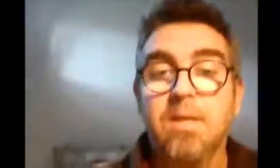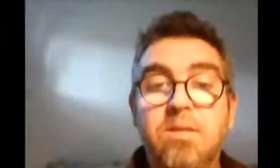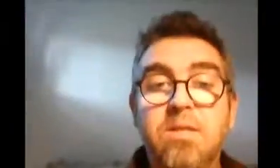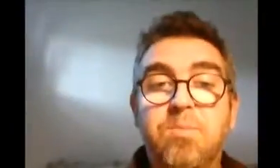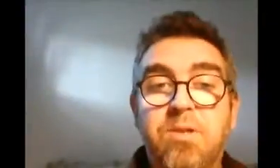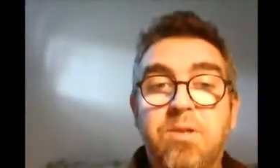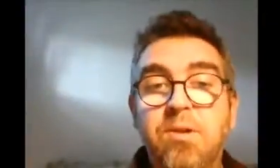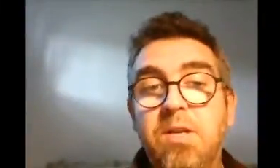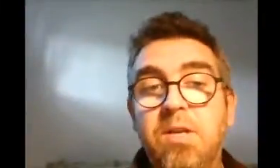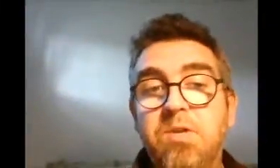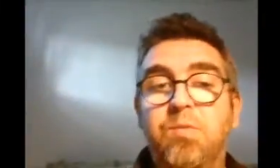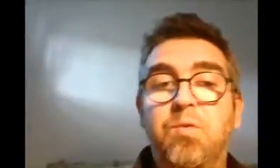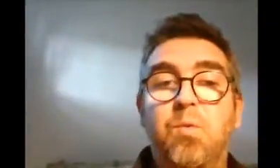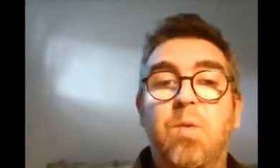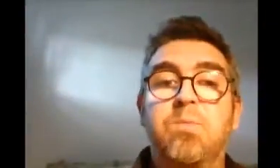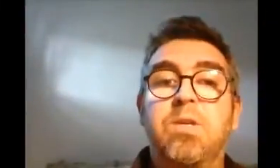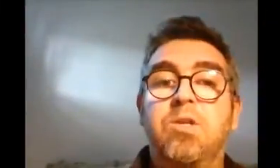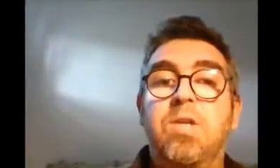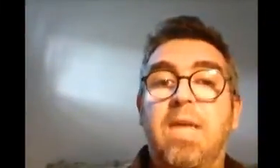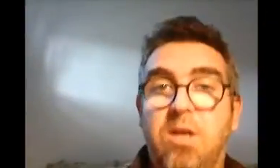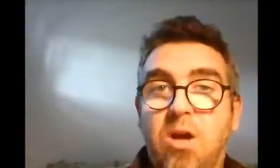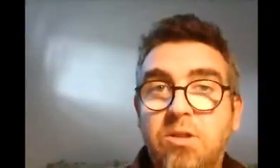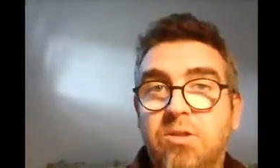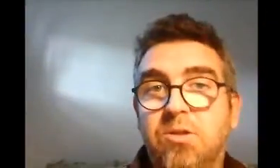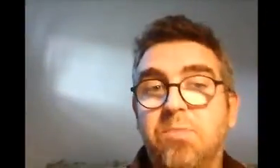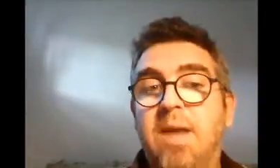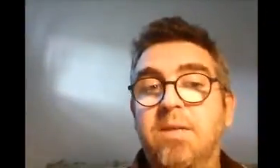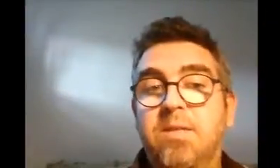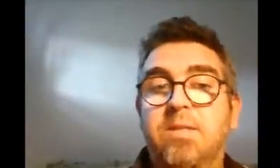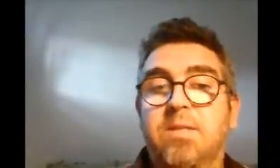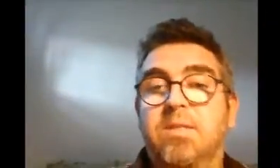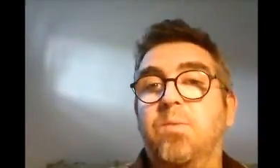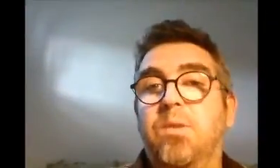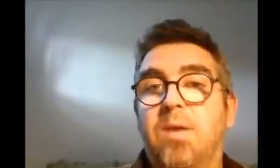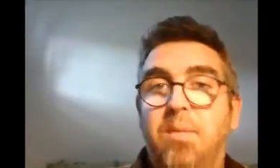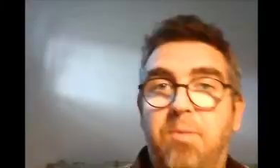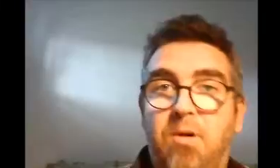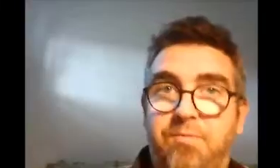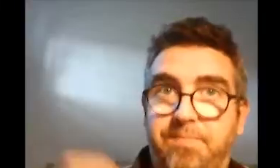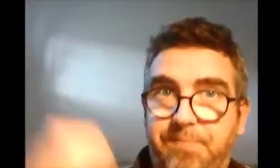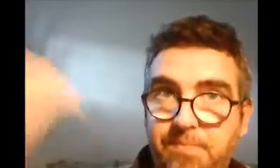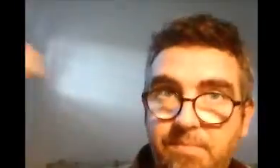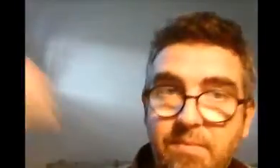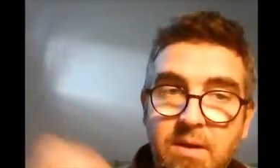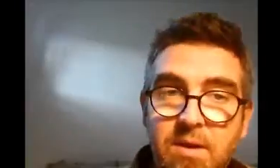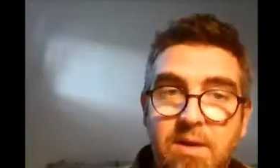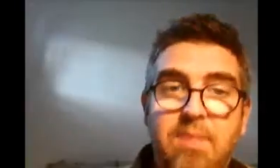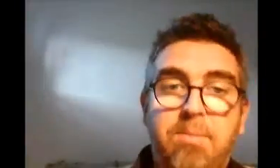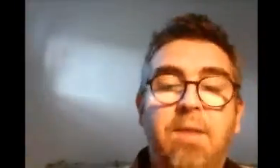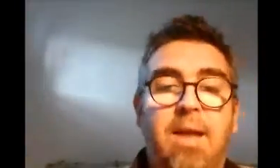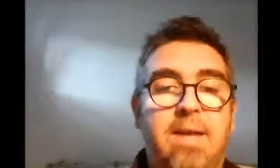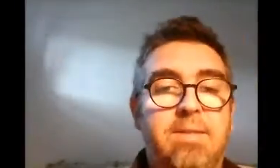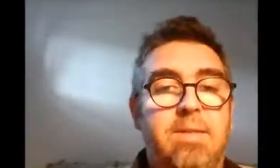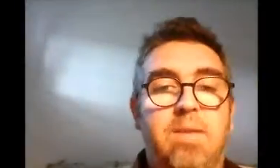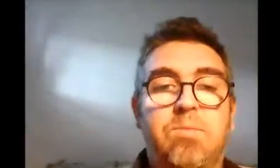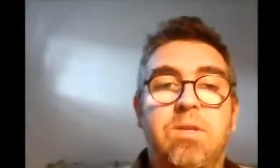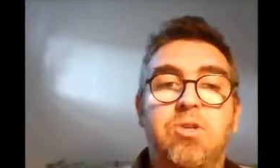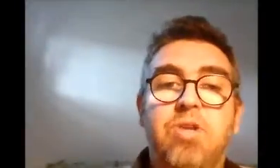This is particularly useful when we cannot determine the distance with the help of parallax, and we just